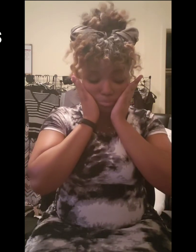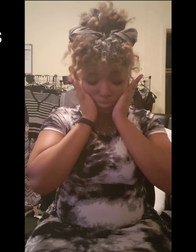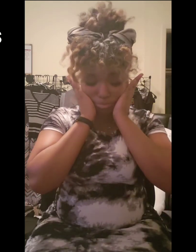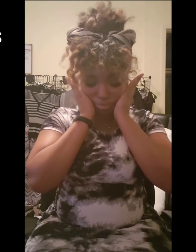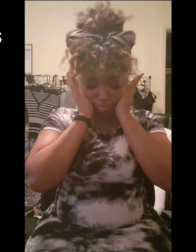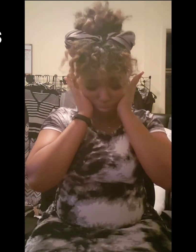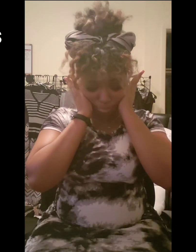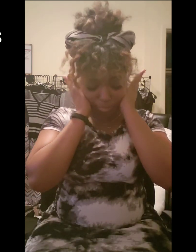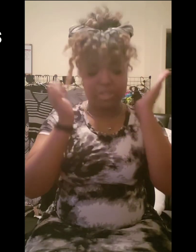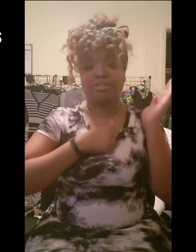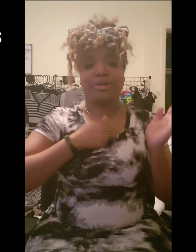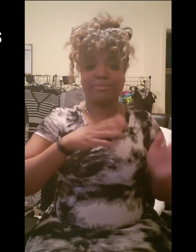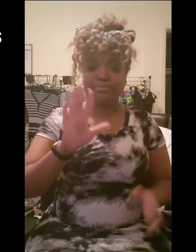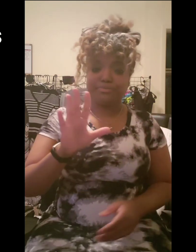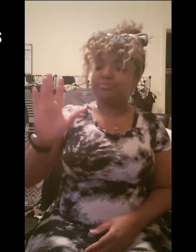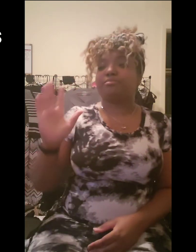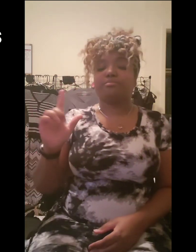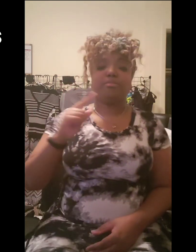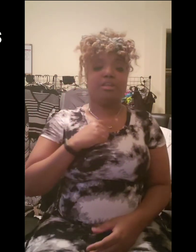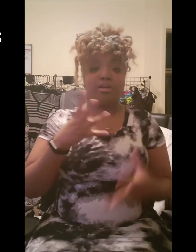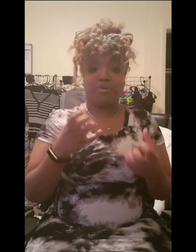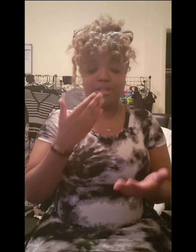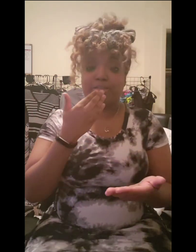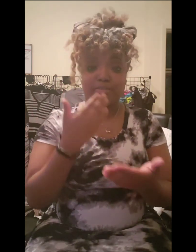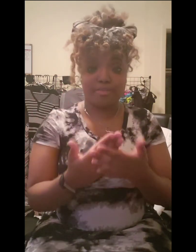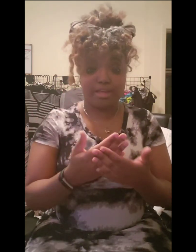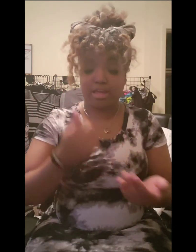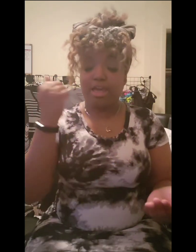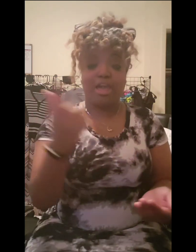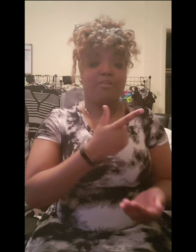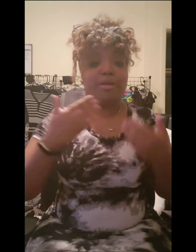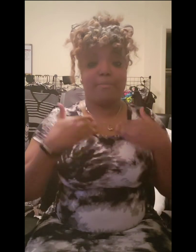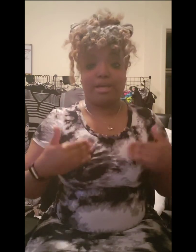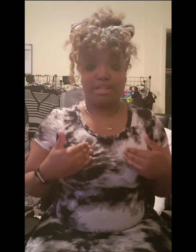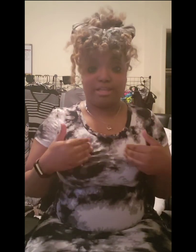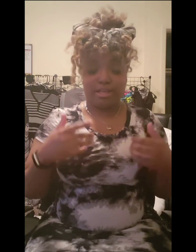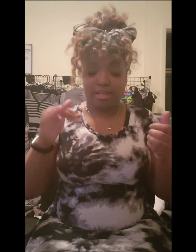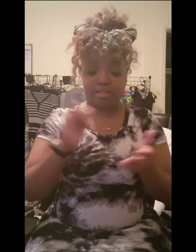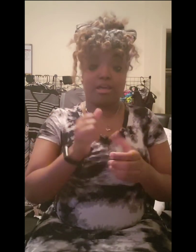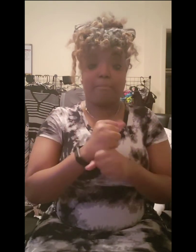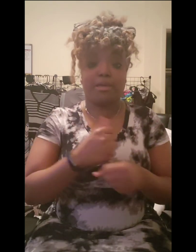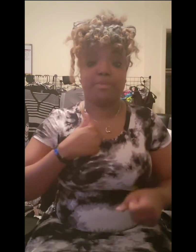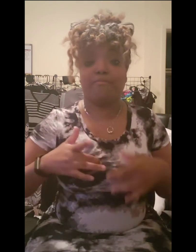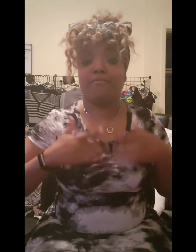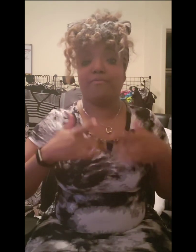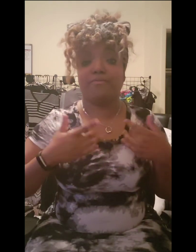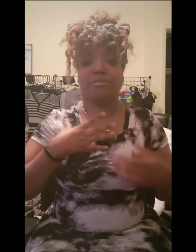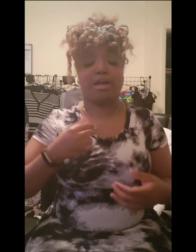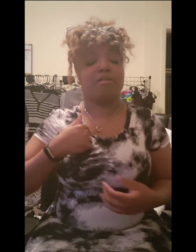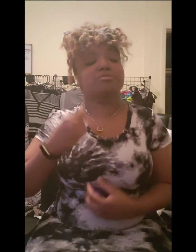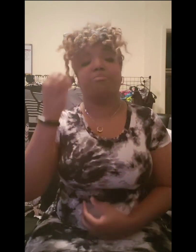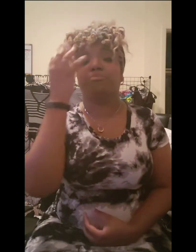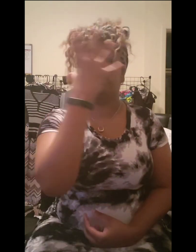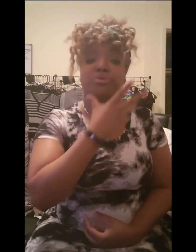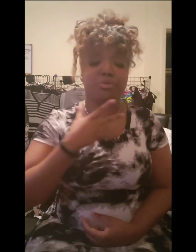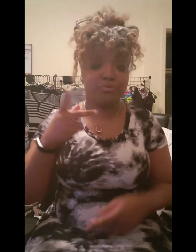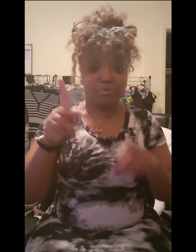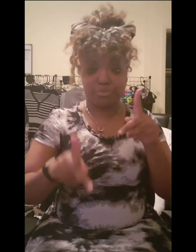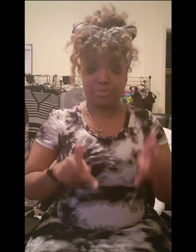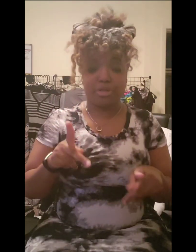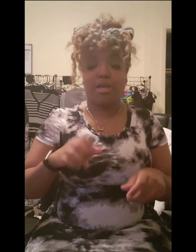this voiceover and it still gets to me. Like, I just want to thank everyone that allowed me to